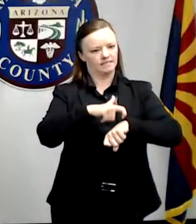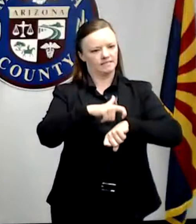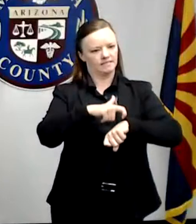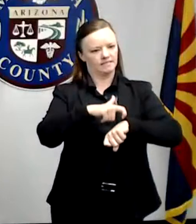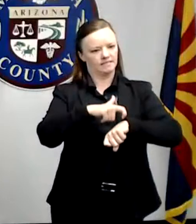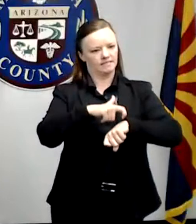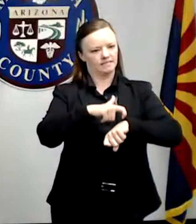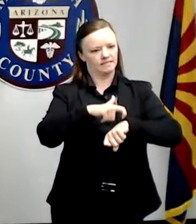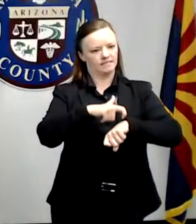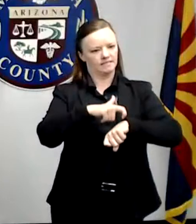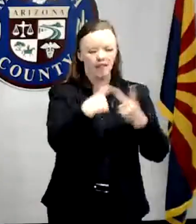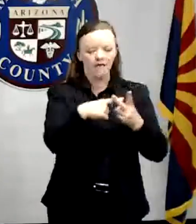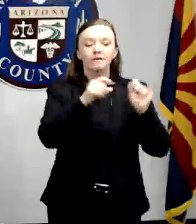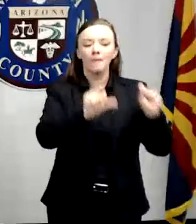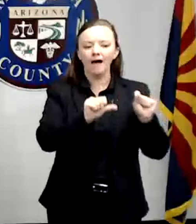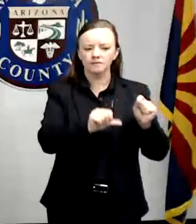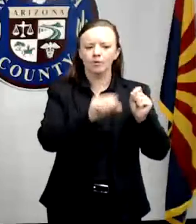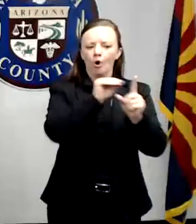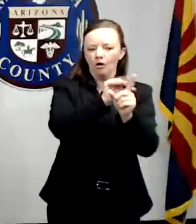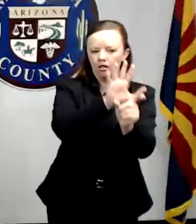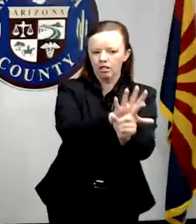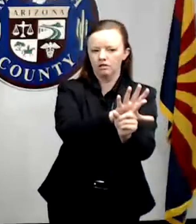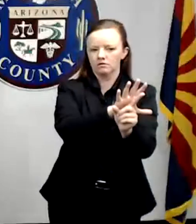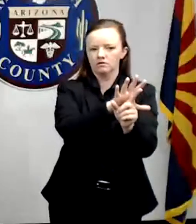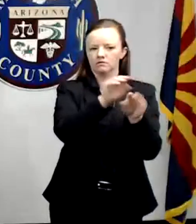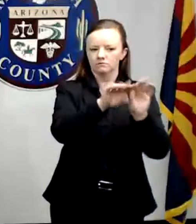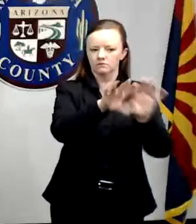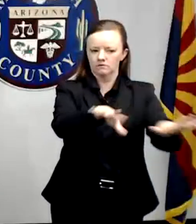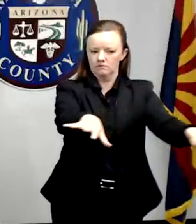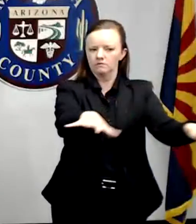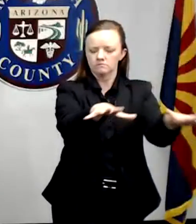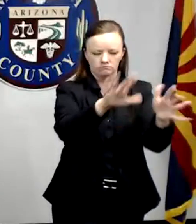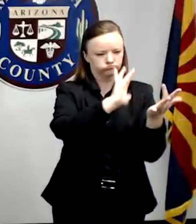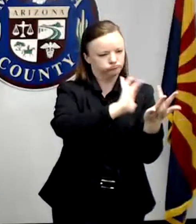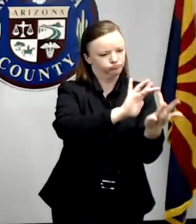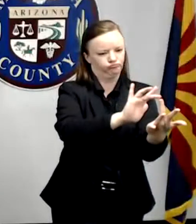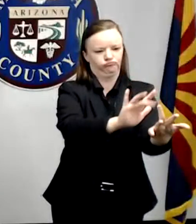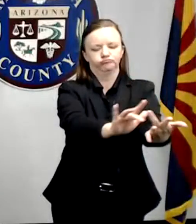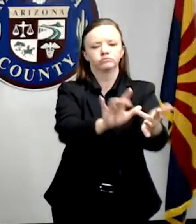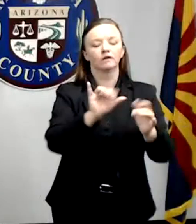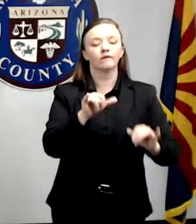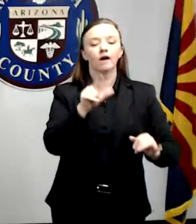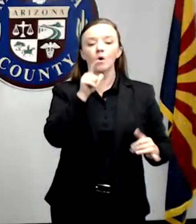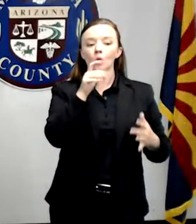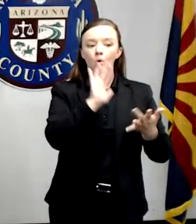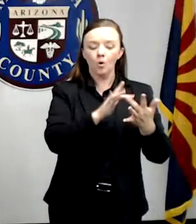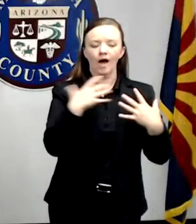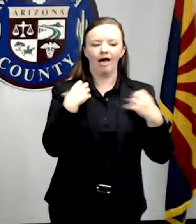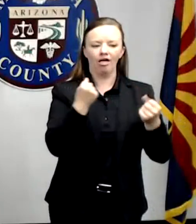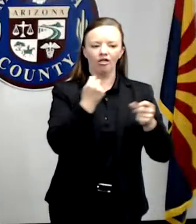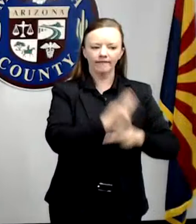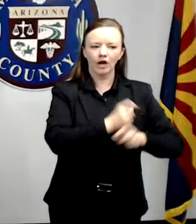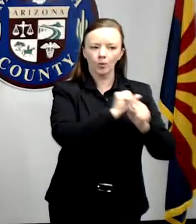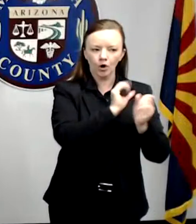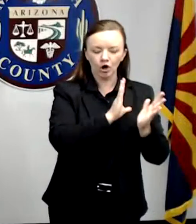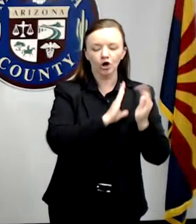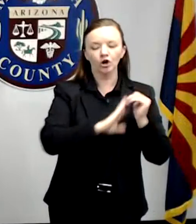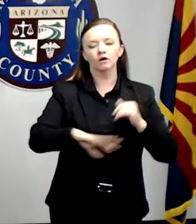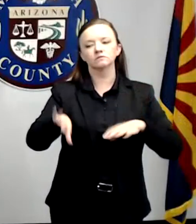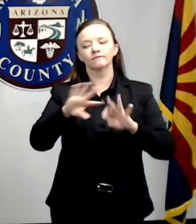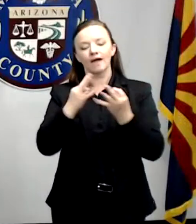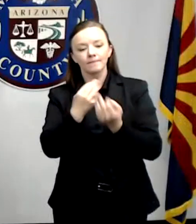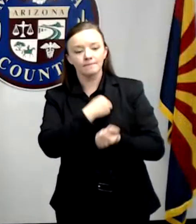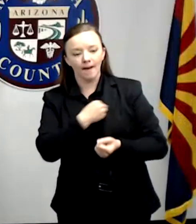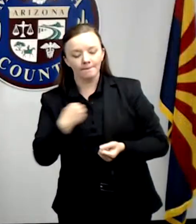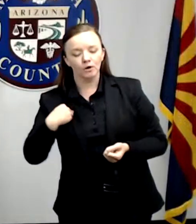but we're contacting every single potential contact of that person. And as she explained earlier, that's healthcare workers, family members that are